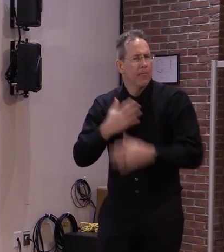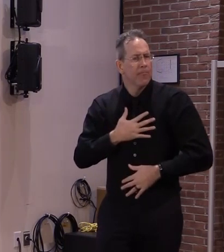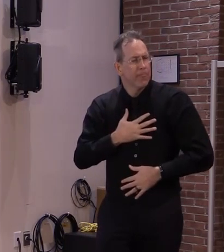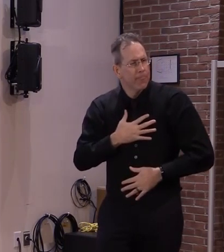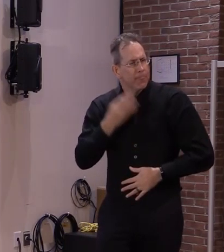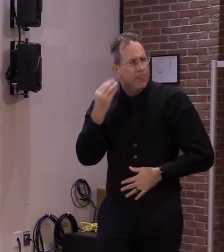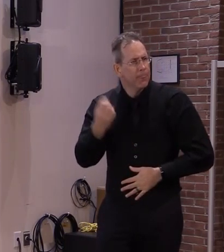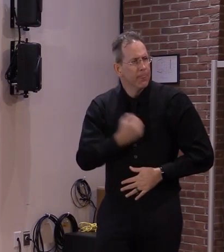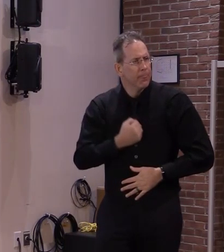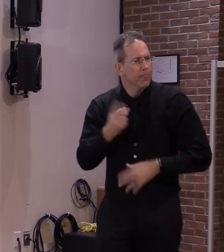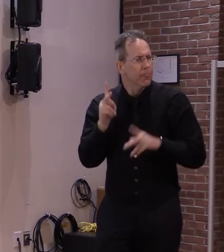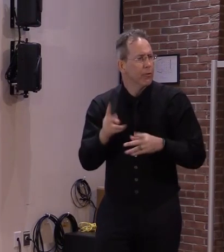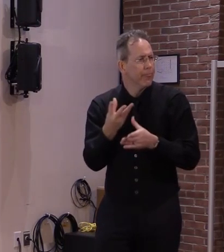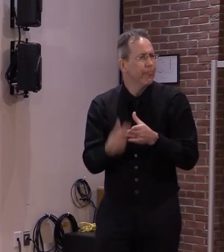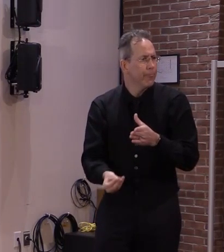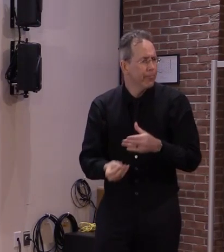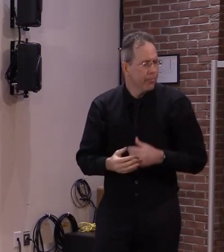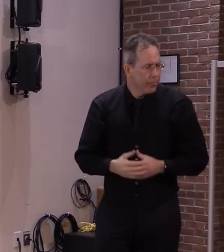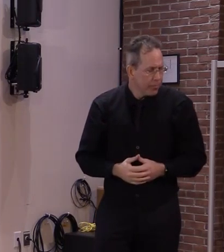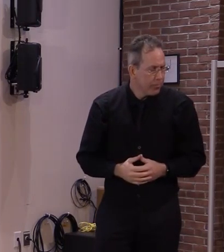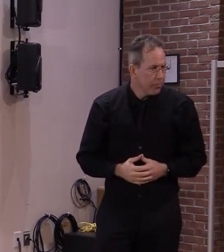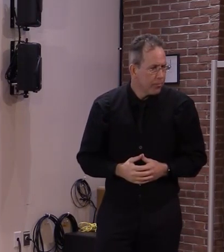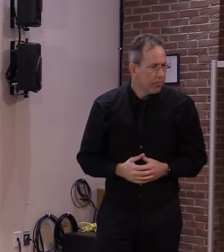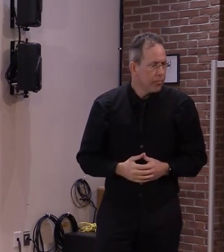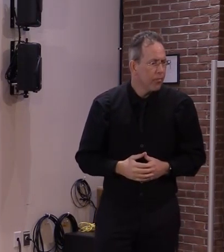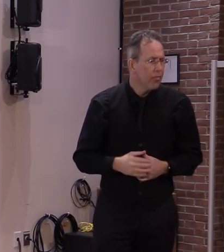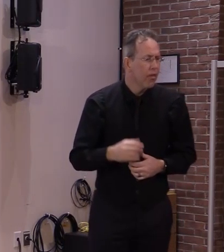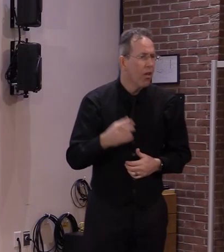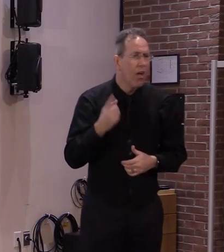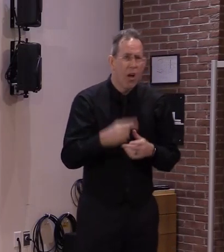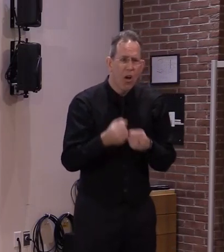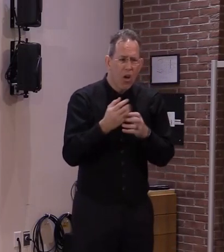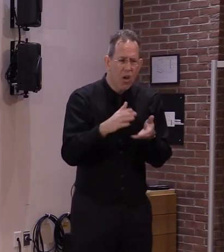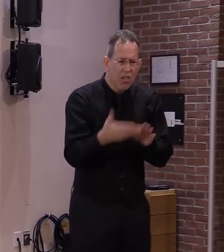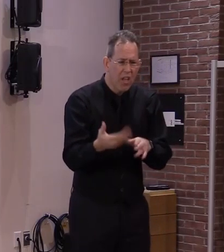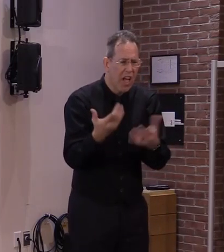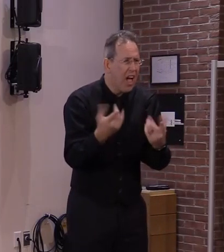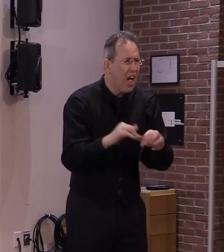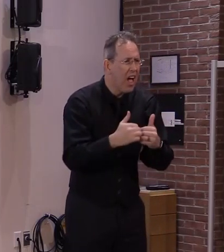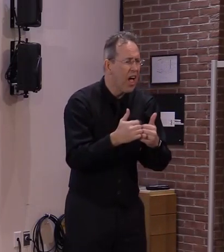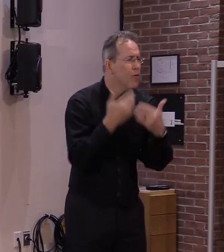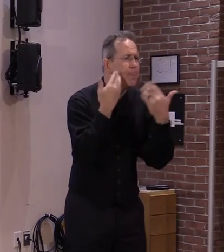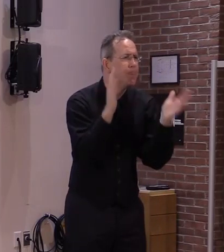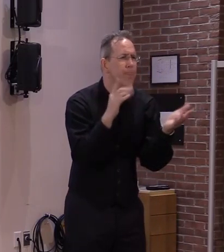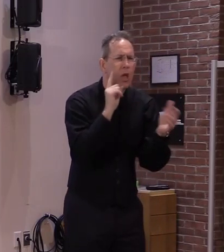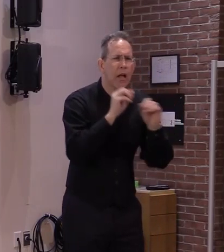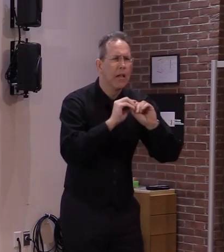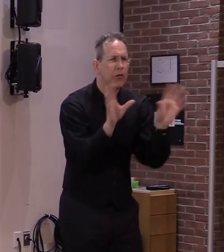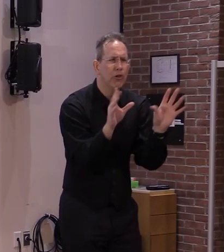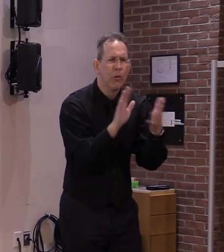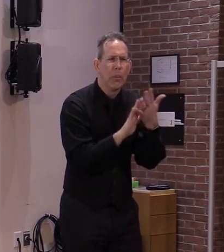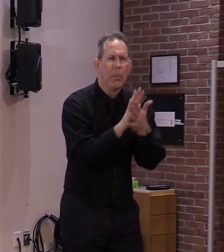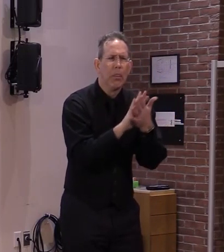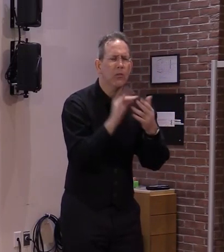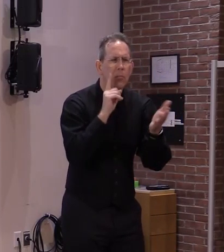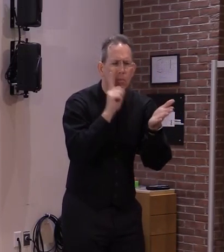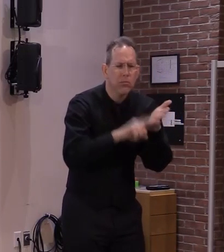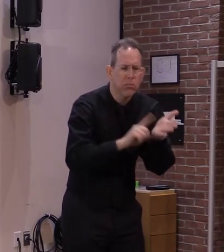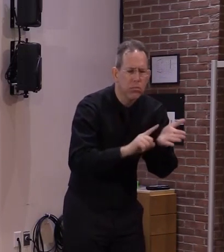be suspicious. More information will be available through the Department of Corrections later on